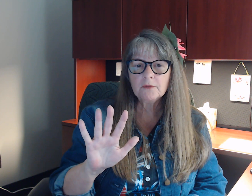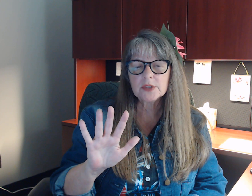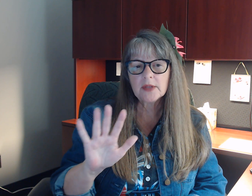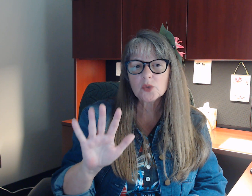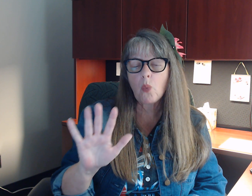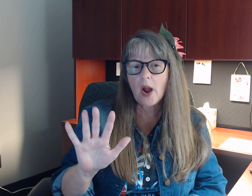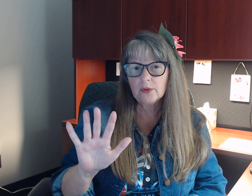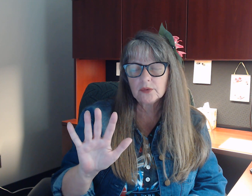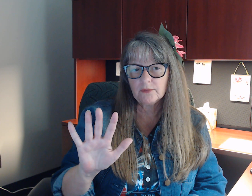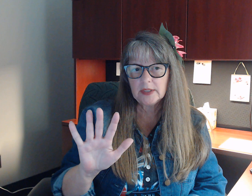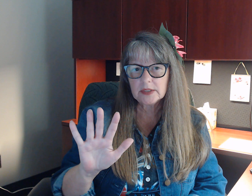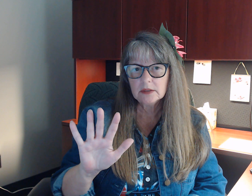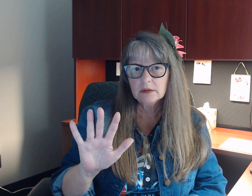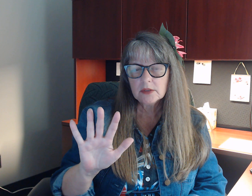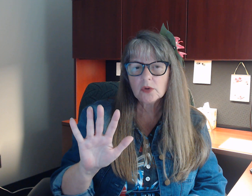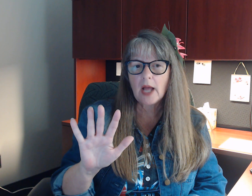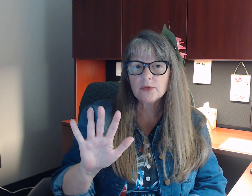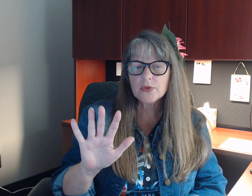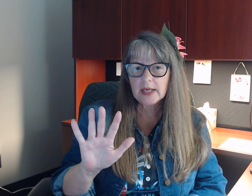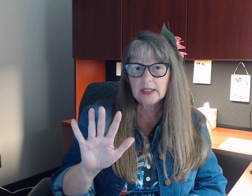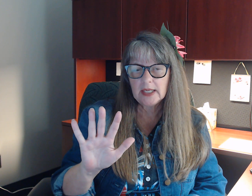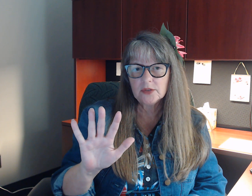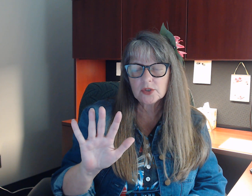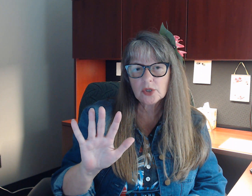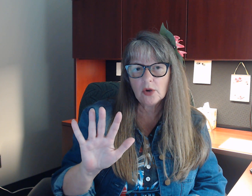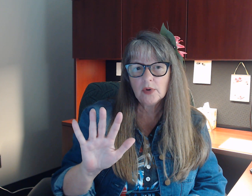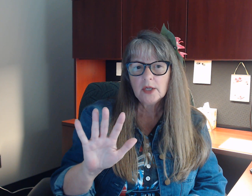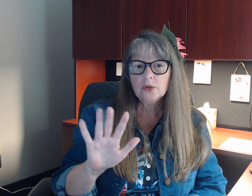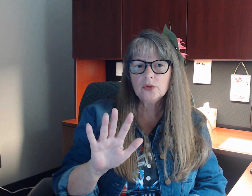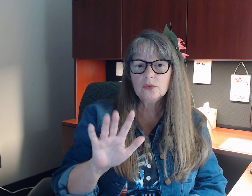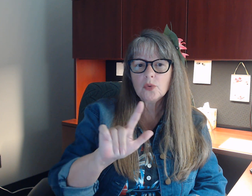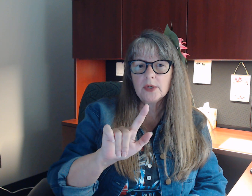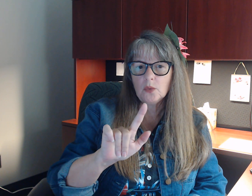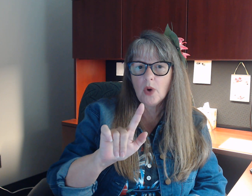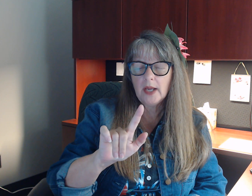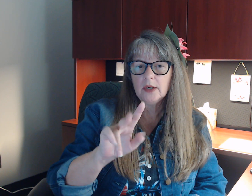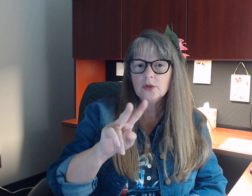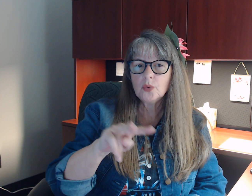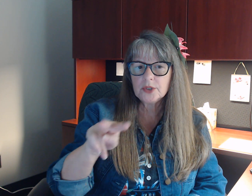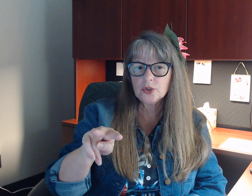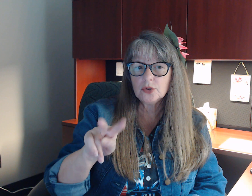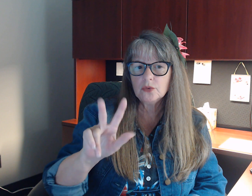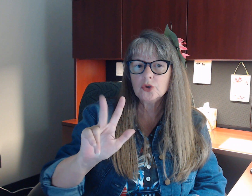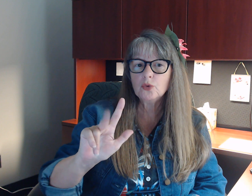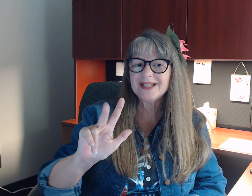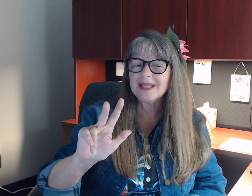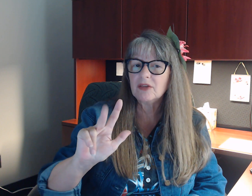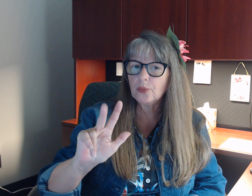and that's why they're different. So I'll do that again. So you do 21, 22,